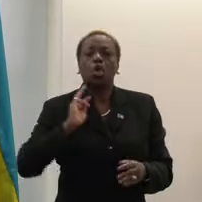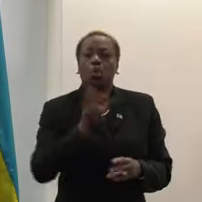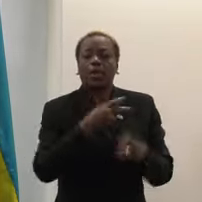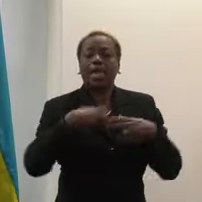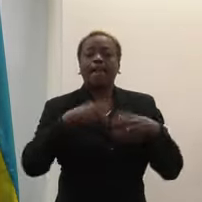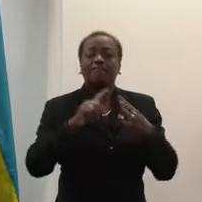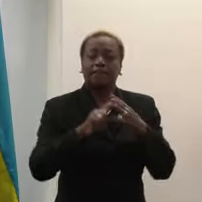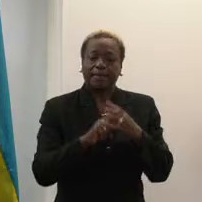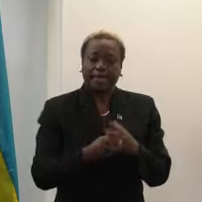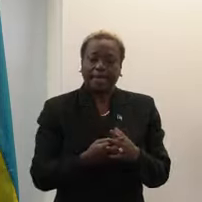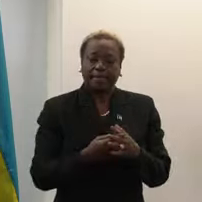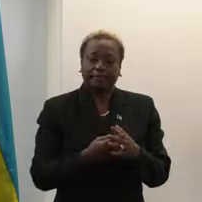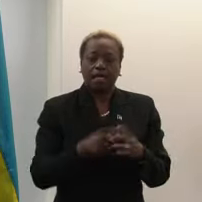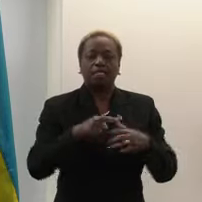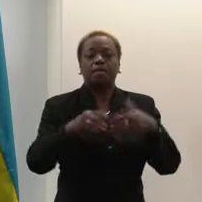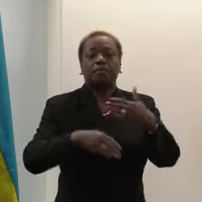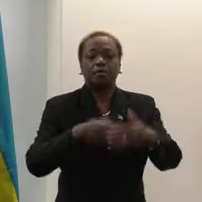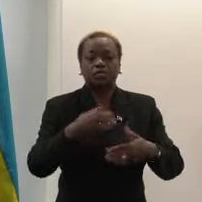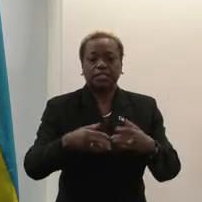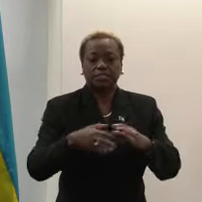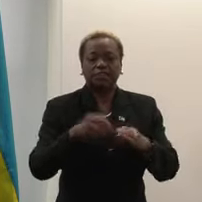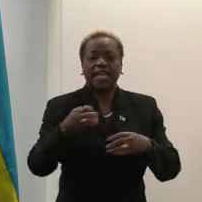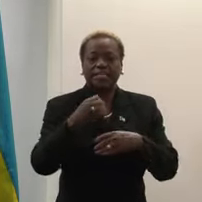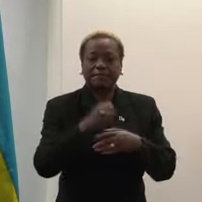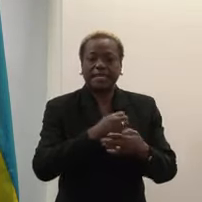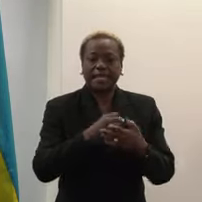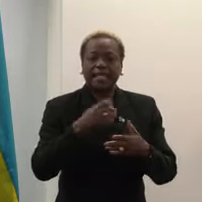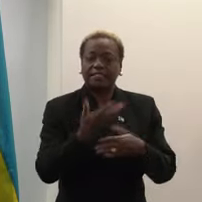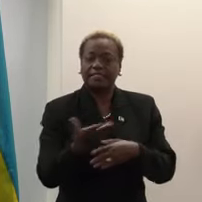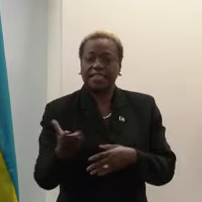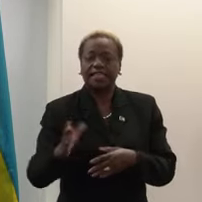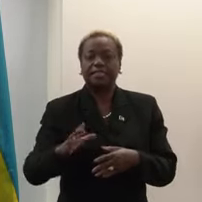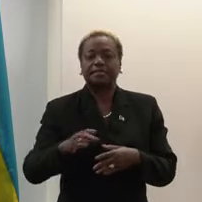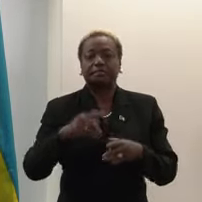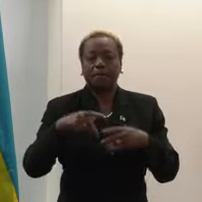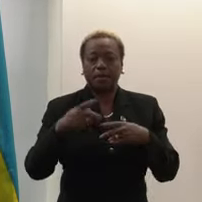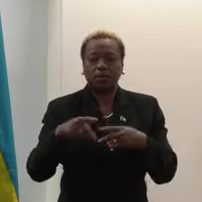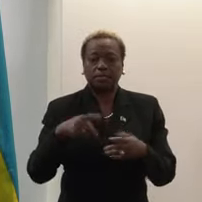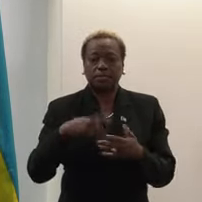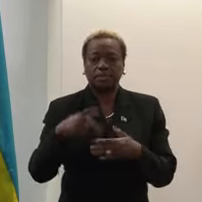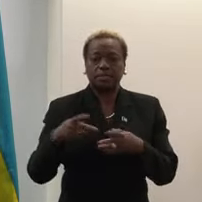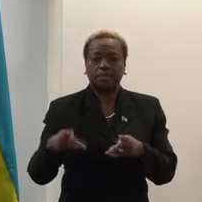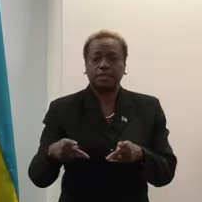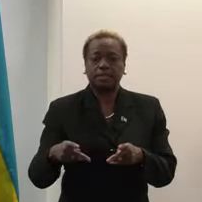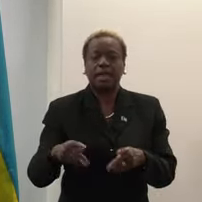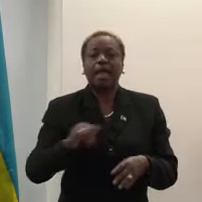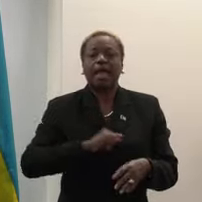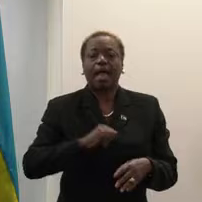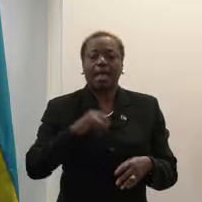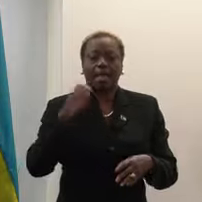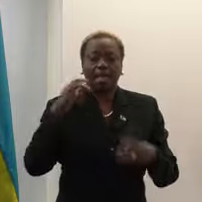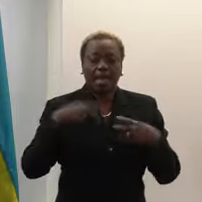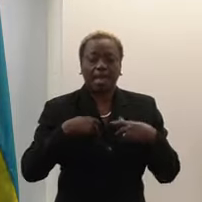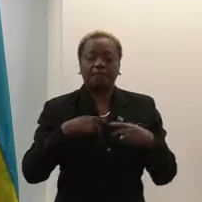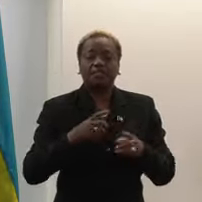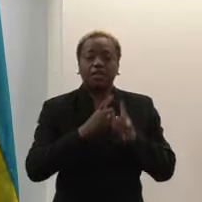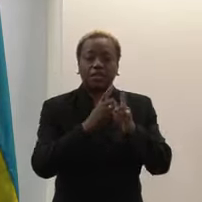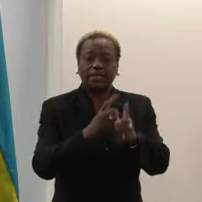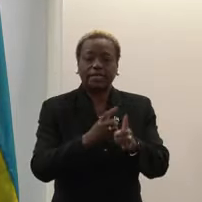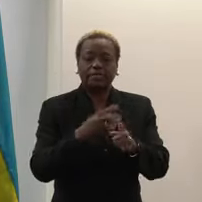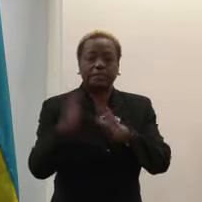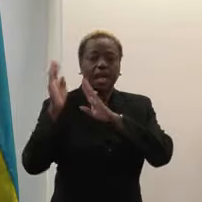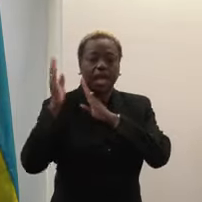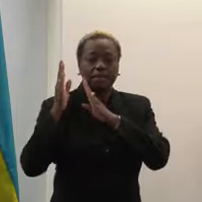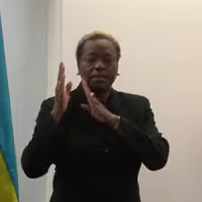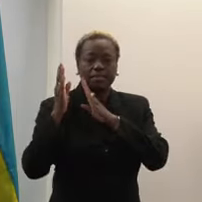already begun the process of expediting these proposals. I have directed the Bahamas